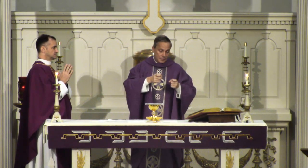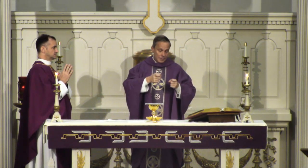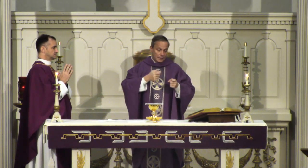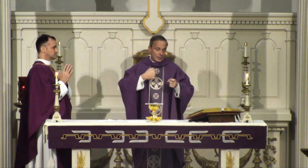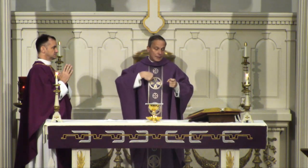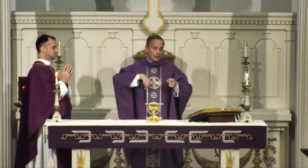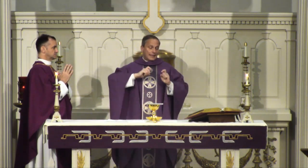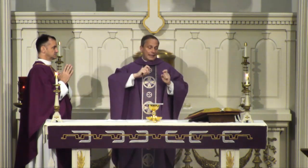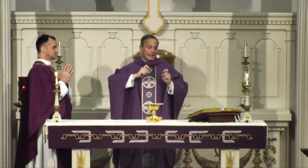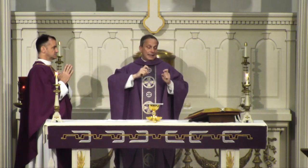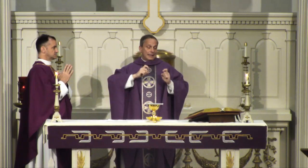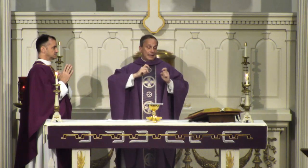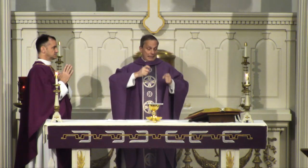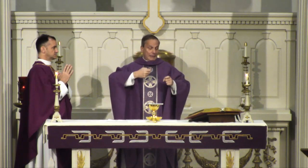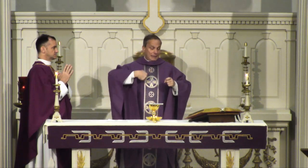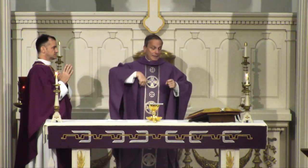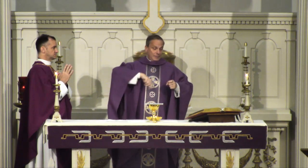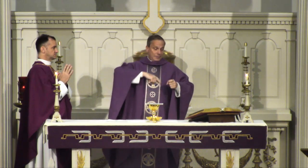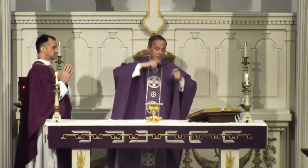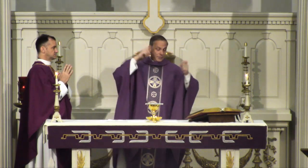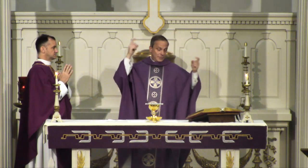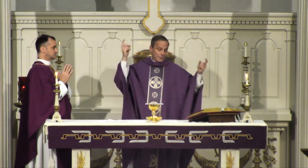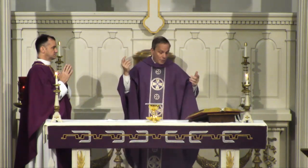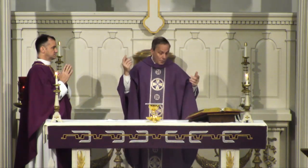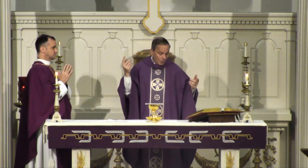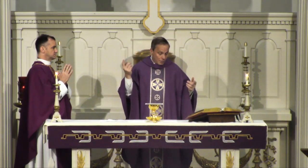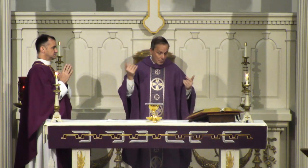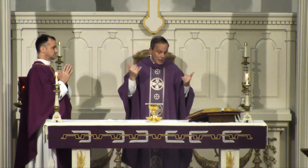It is by his gift that already we rejoice